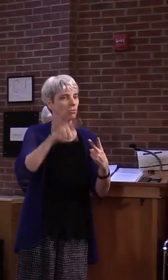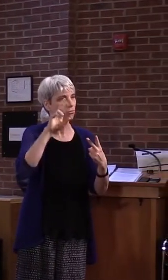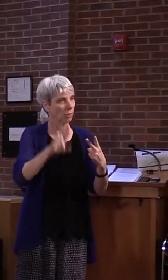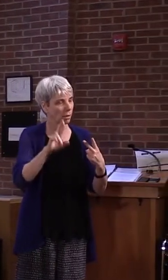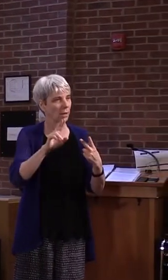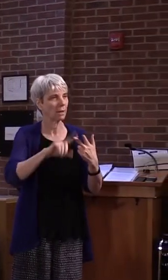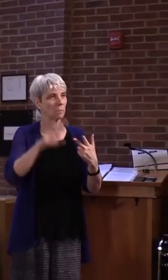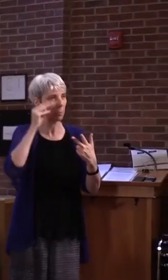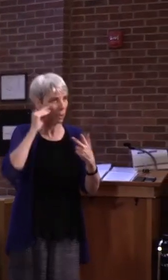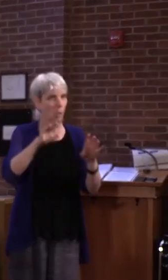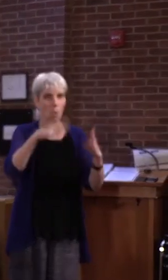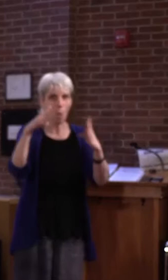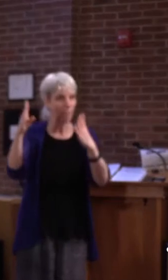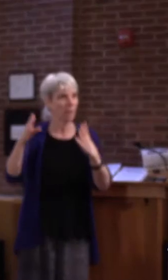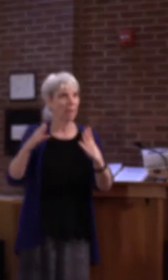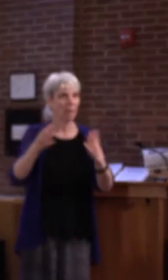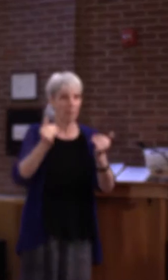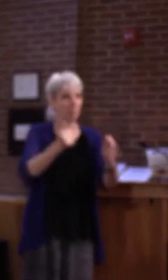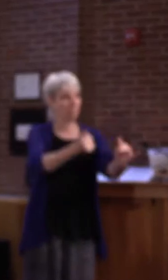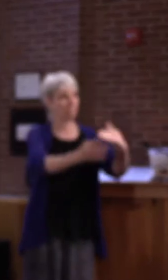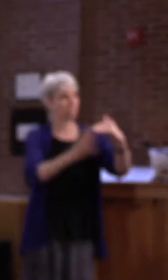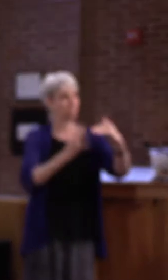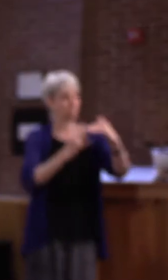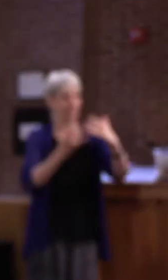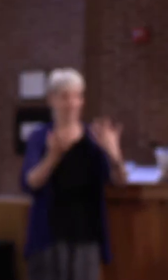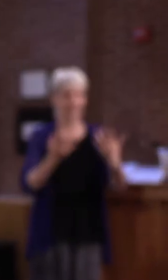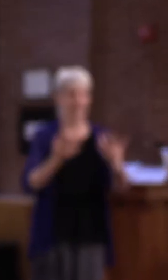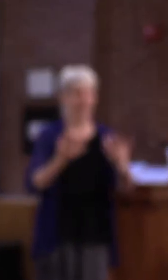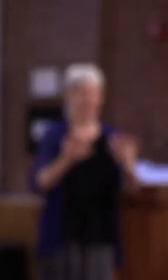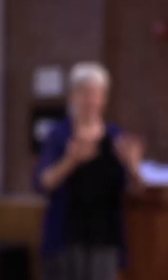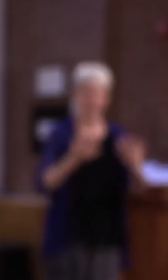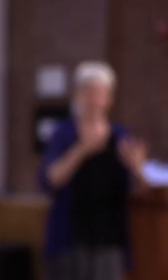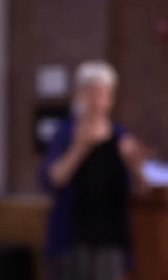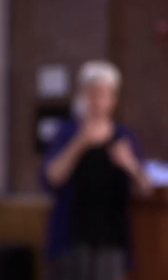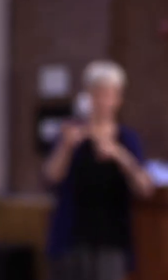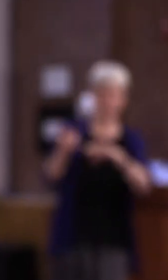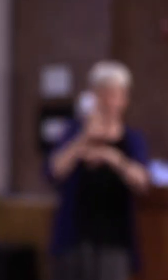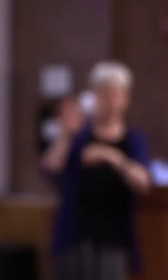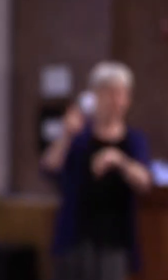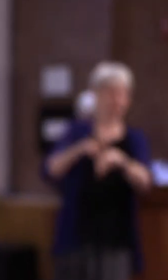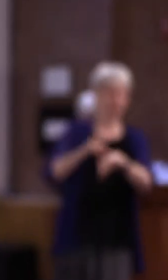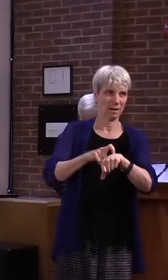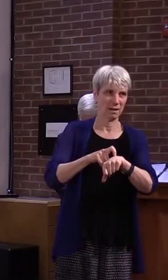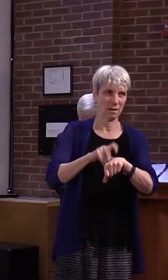from any of their work to provide the information unless it's really, really important.